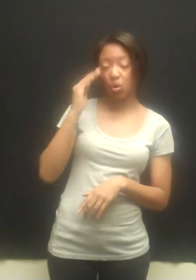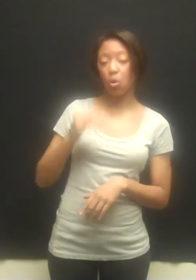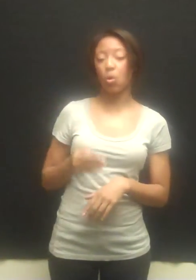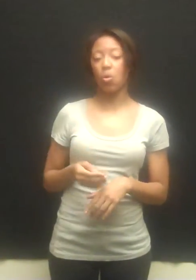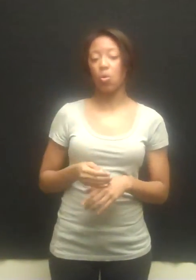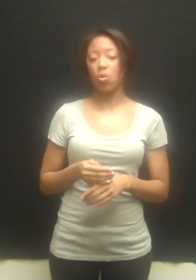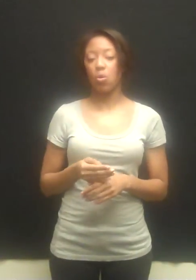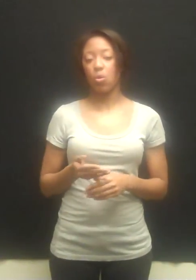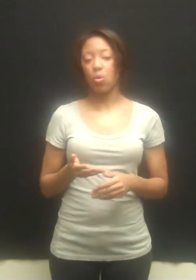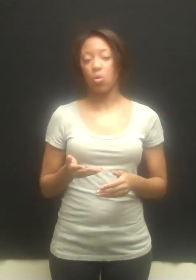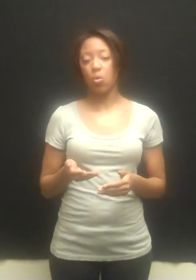the focus of this video.